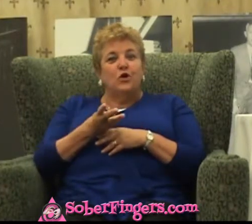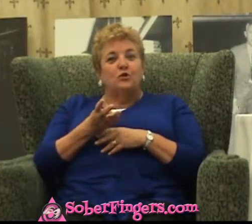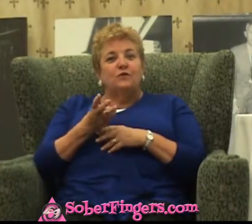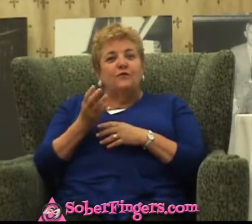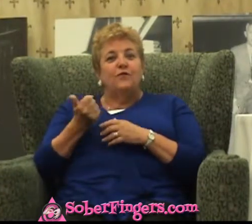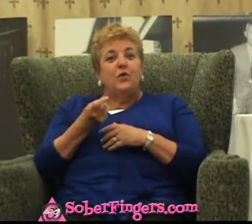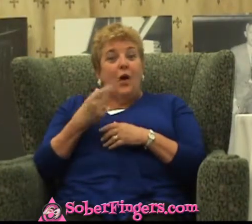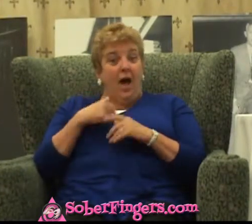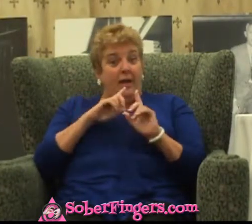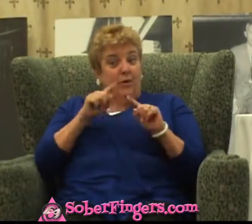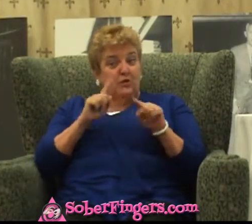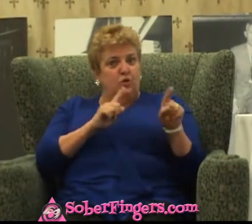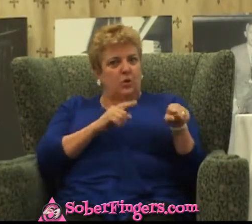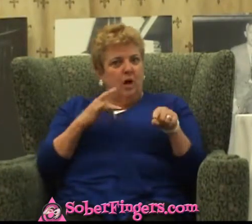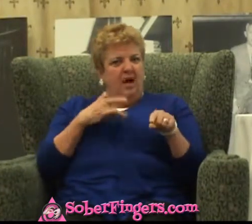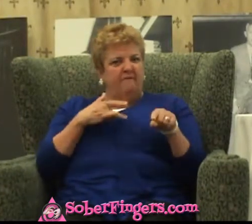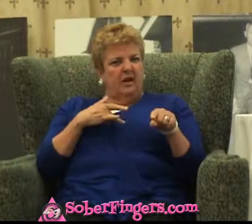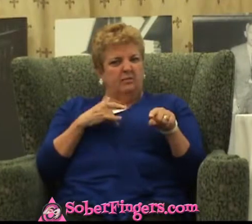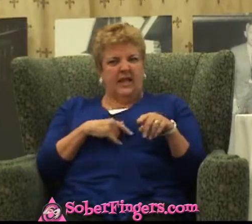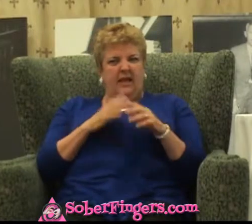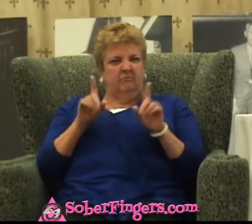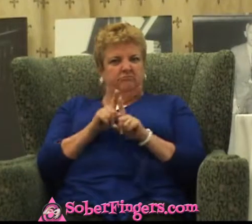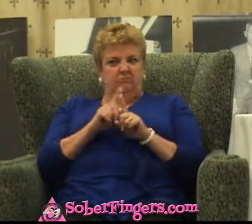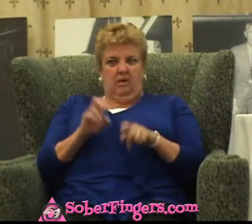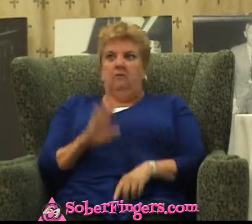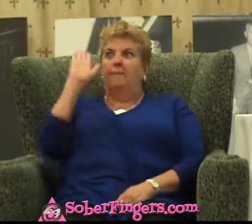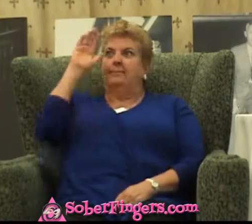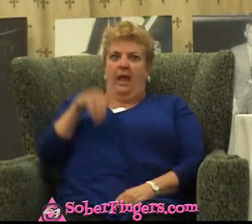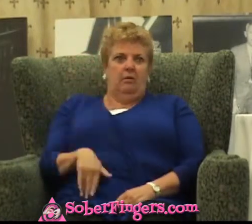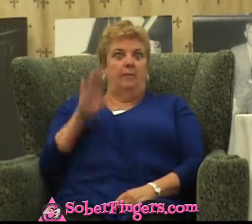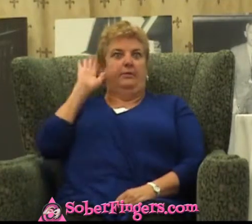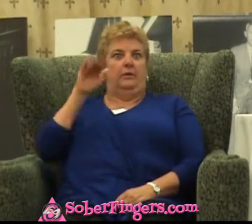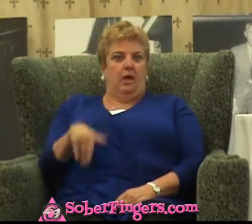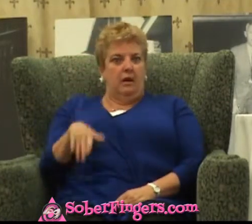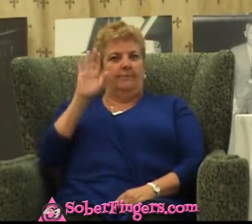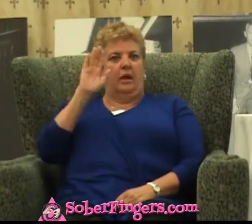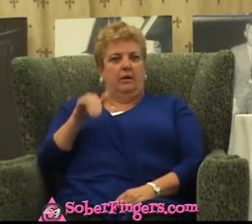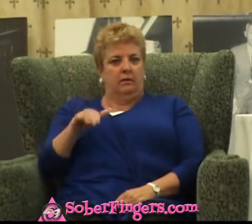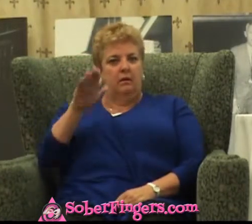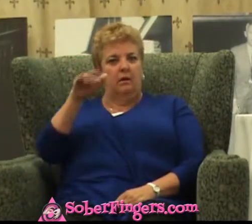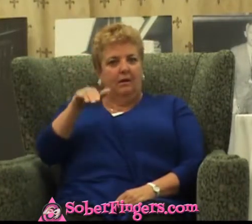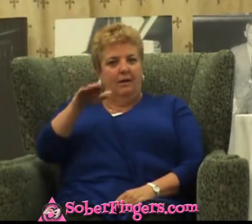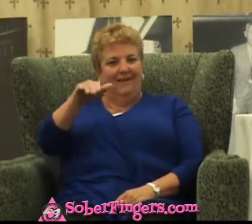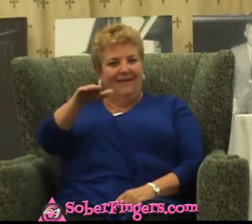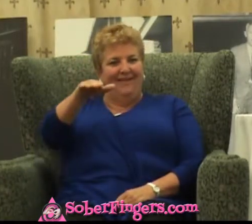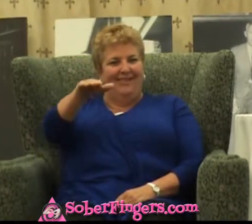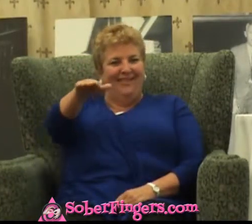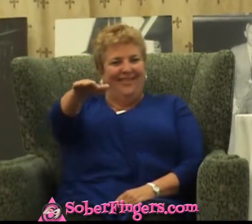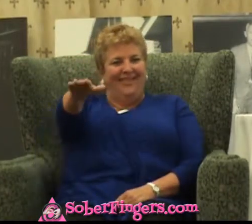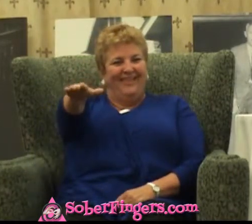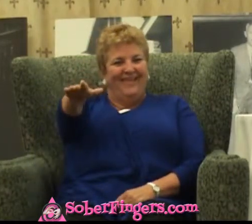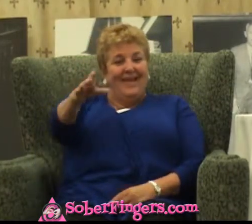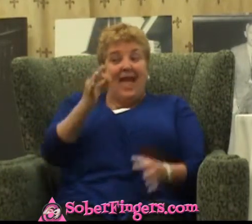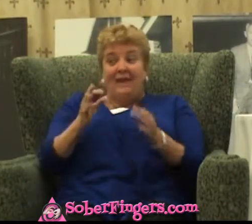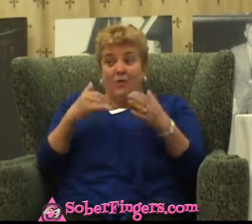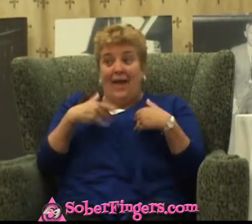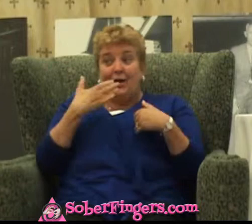me. Up, down, up, down. It balances out. And if you had a good time here, if you had